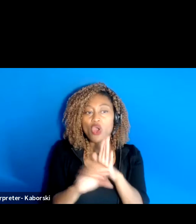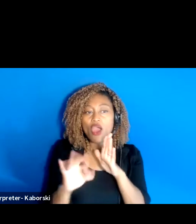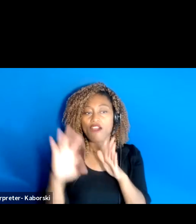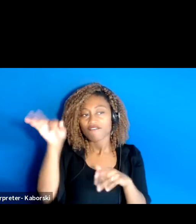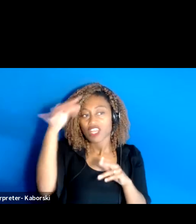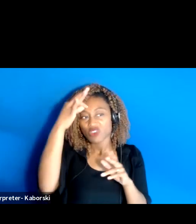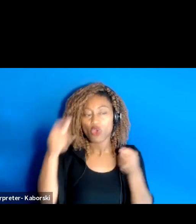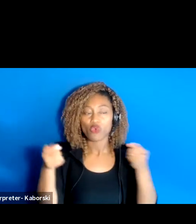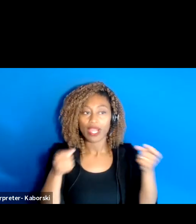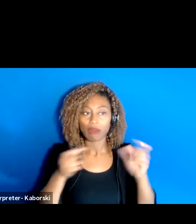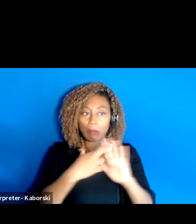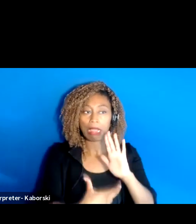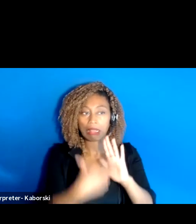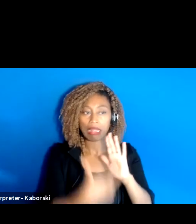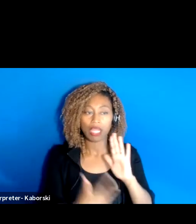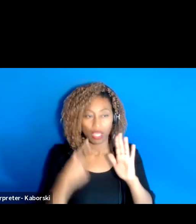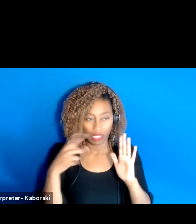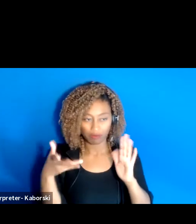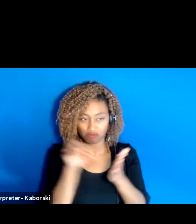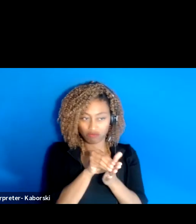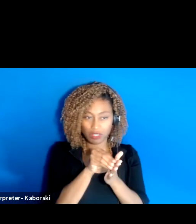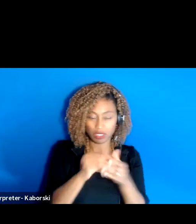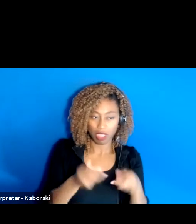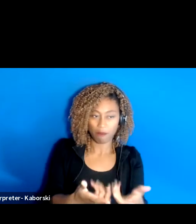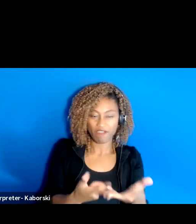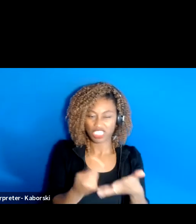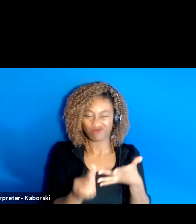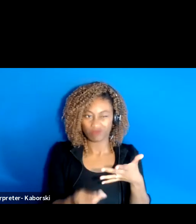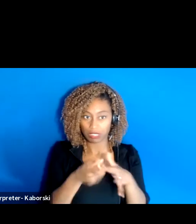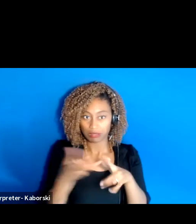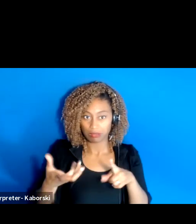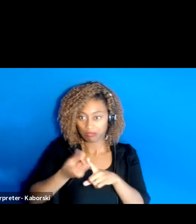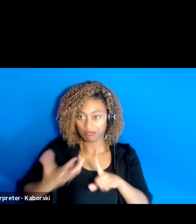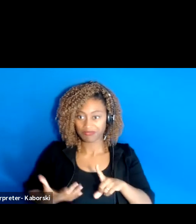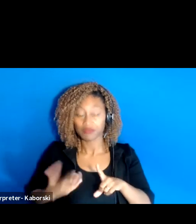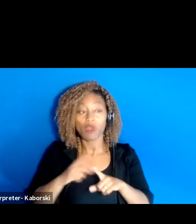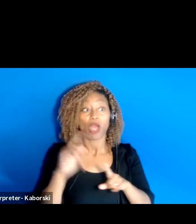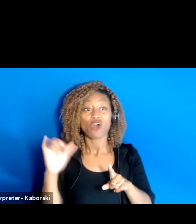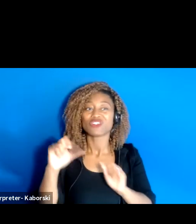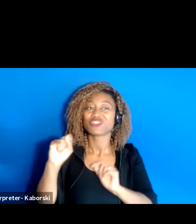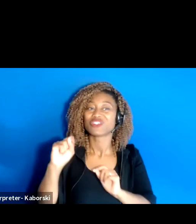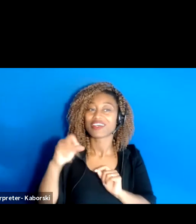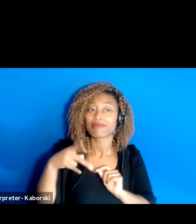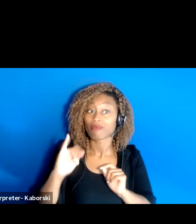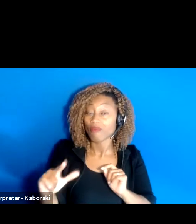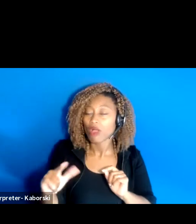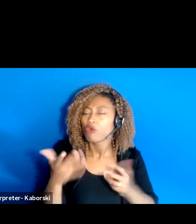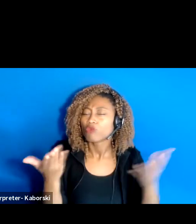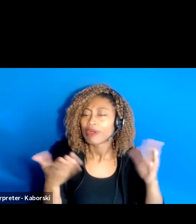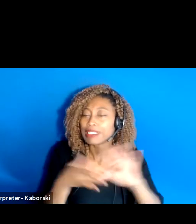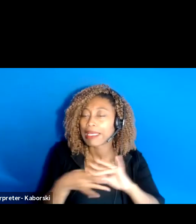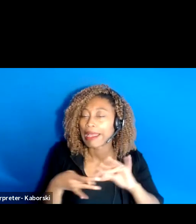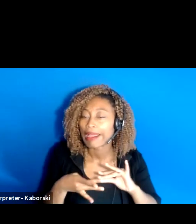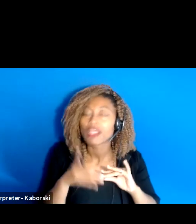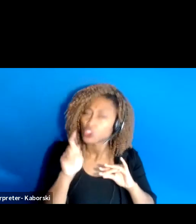are included. You also should look at what your state plan says. And as Jeremy